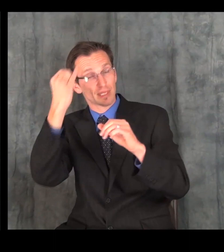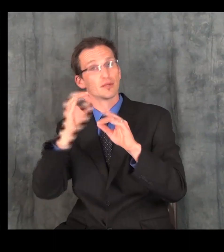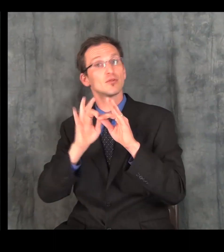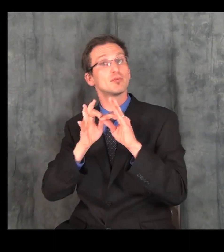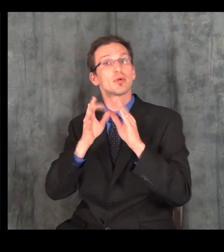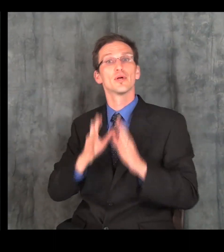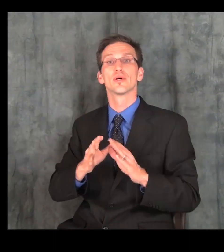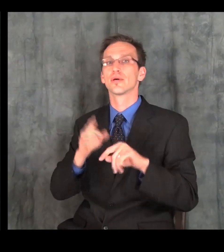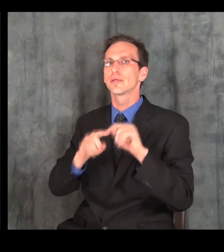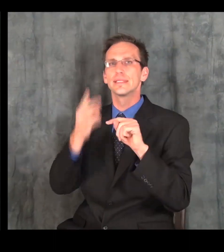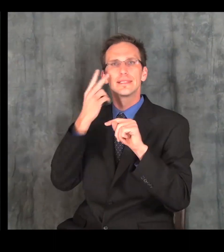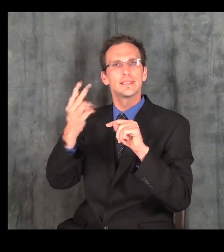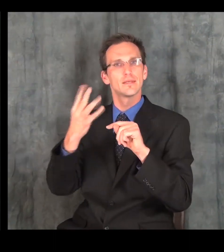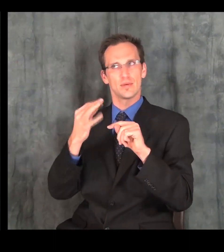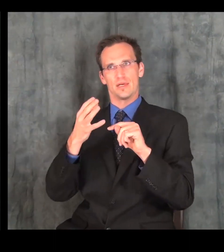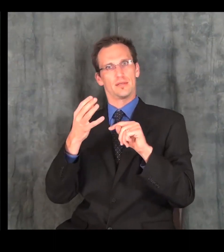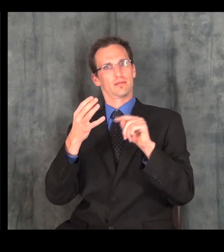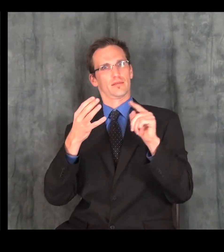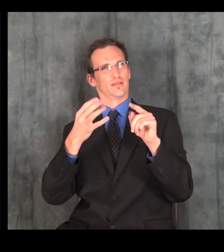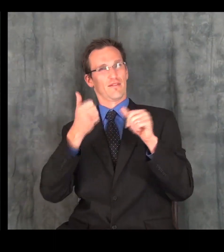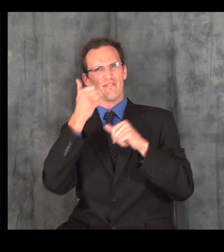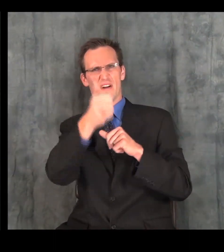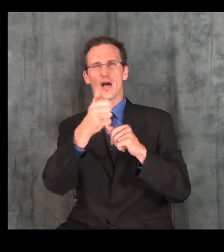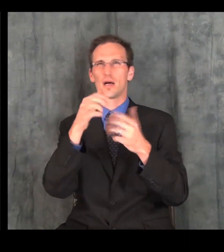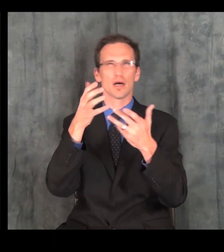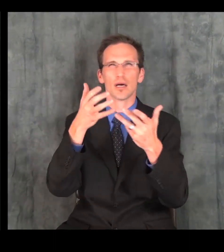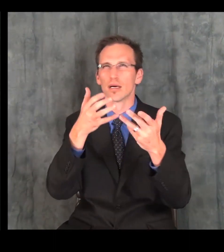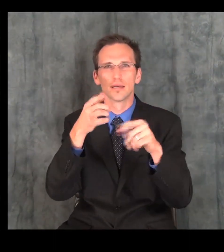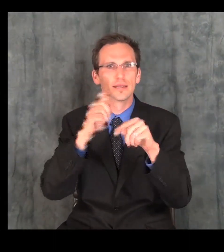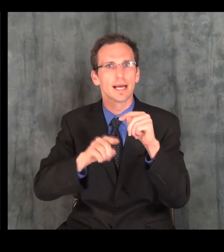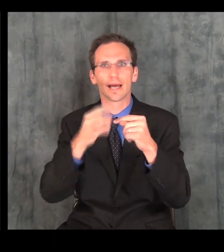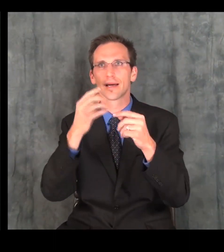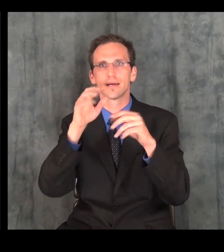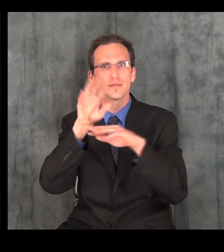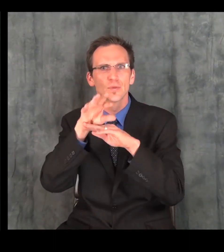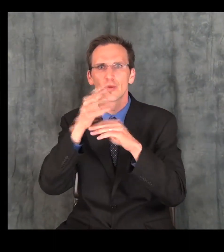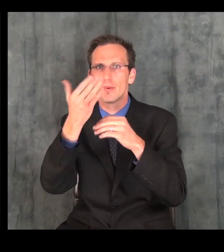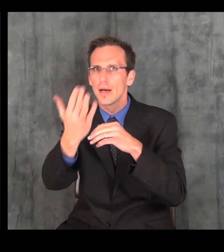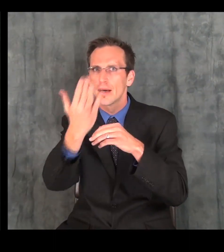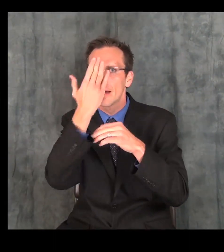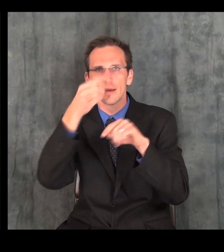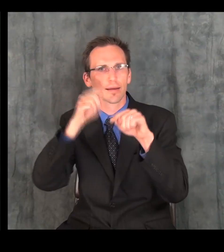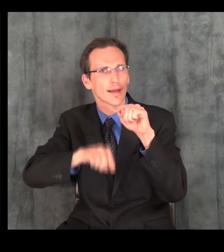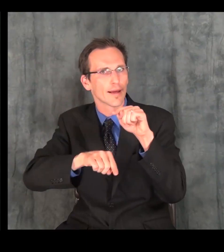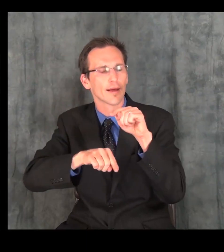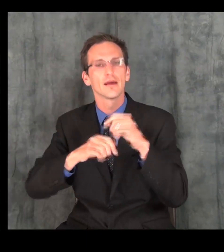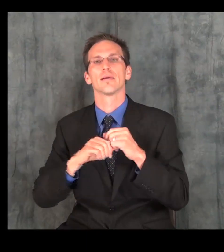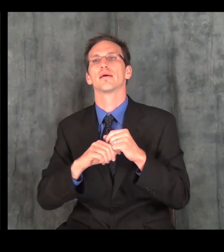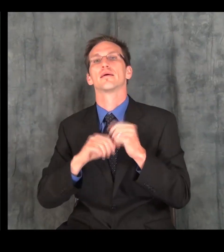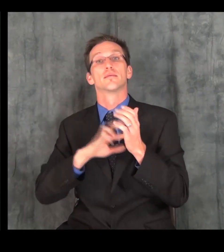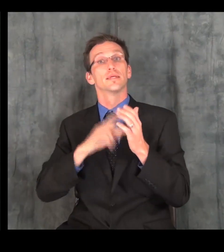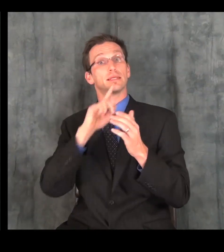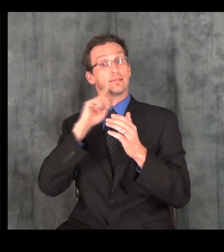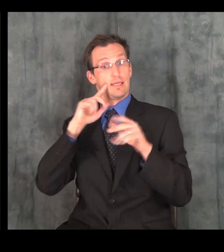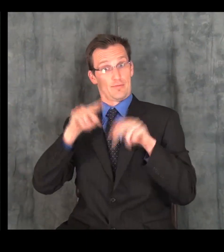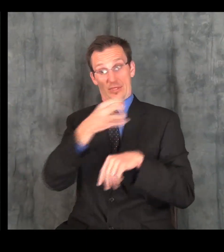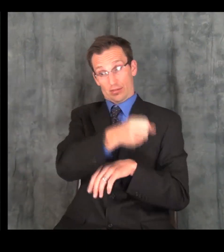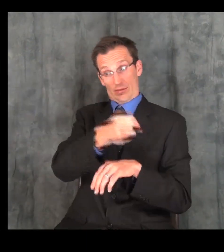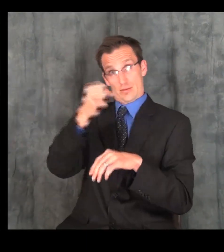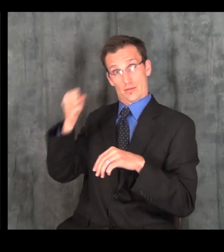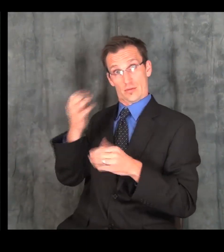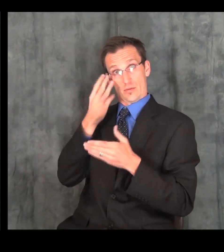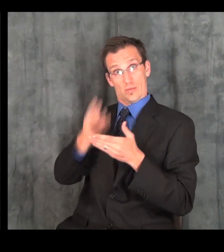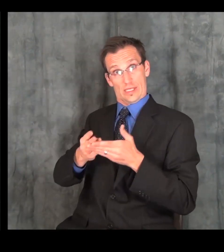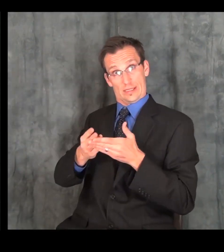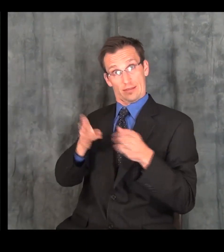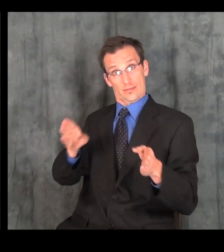see them because they were too far away from where the camera was positioned and they couldn't zoom in. So by moving the deaf person into the remote witness box, they could be